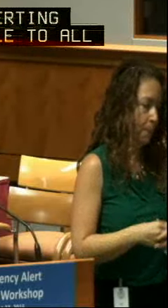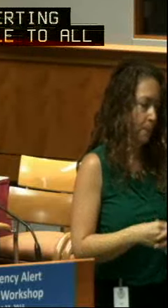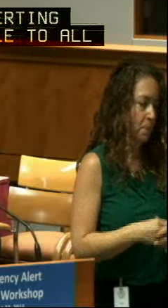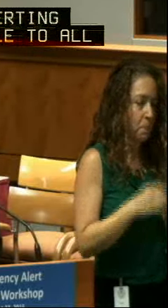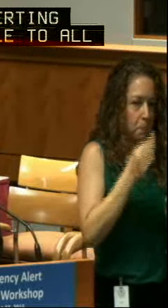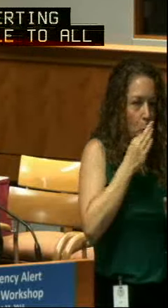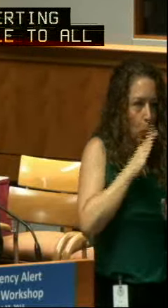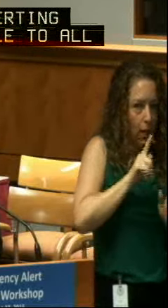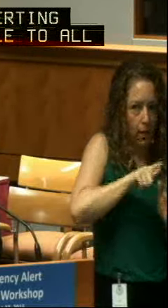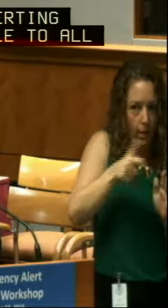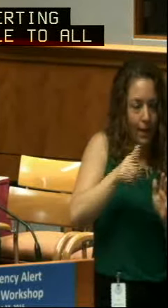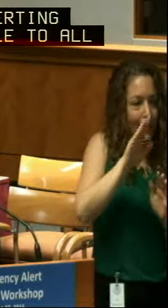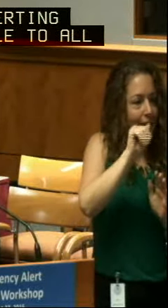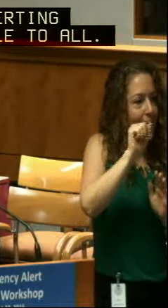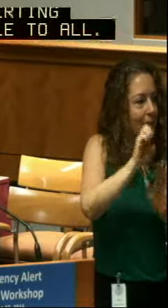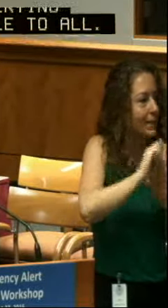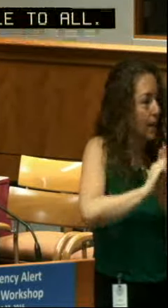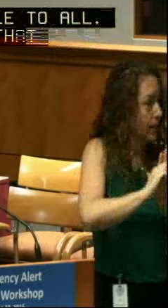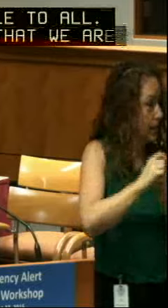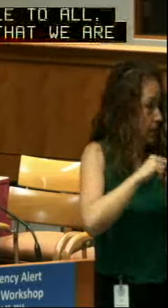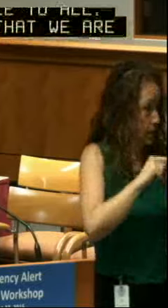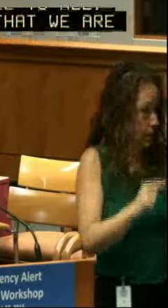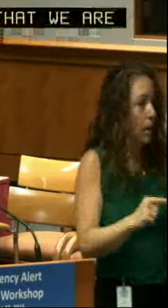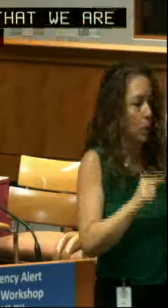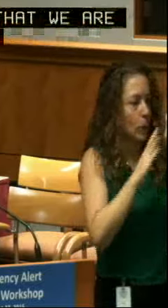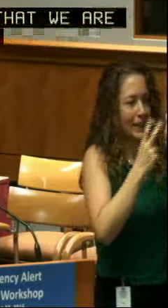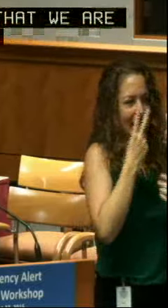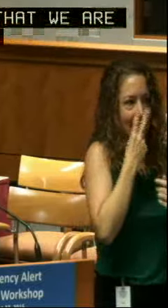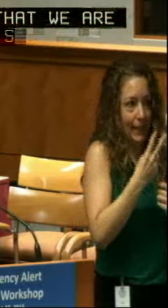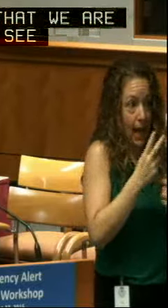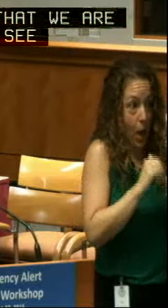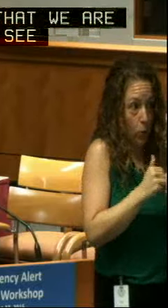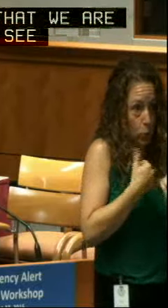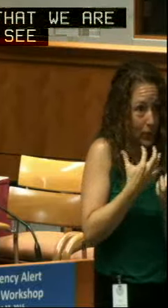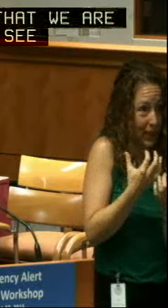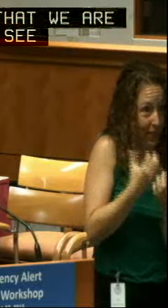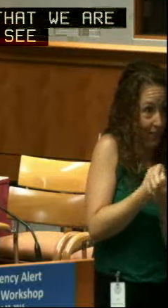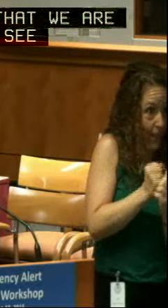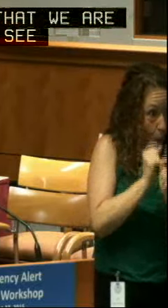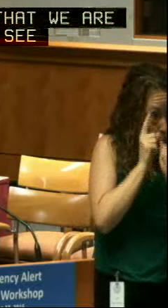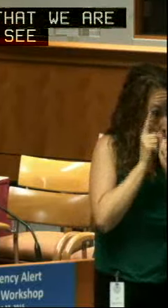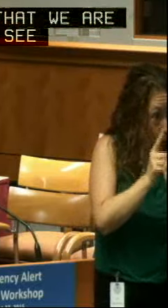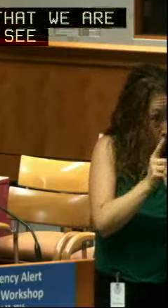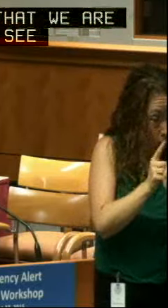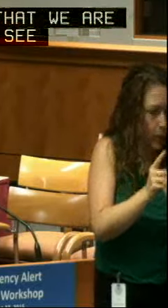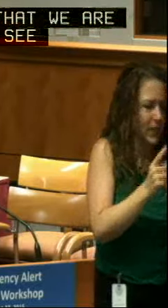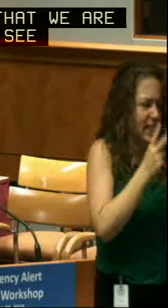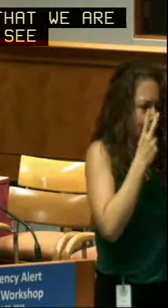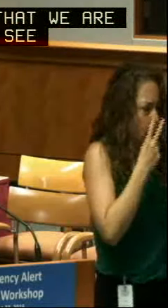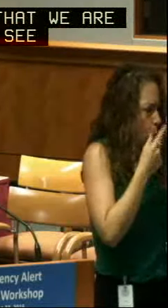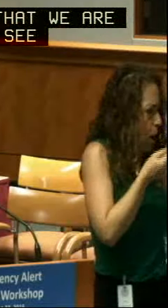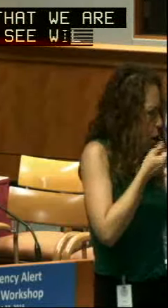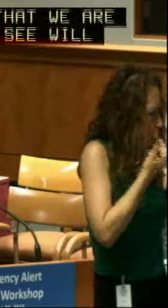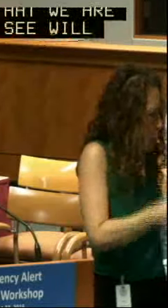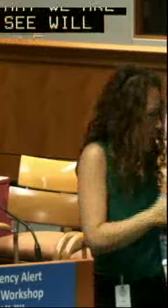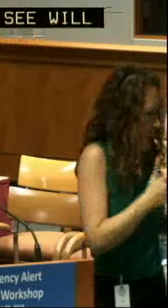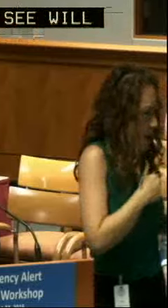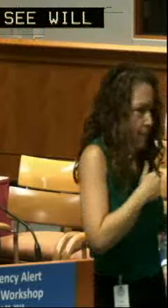illustrate, we'll accomplish this goal largely by taking advantage of resources that are already in place, that are already paid